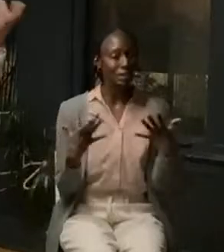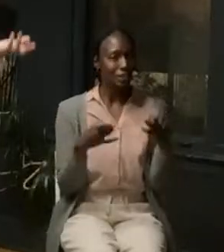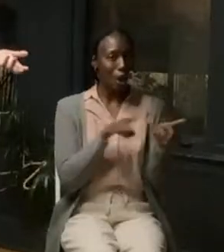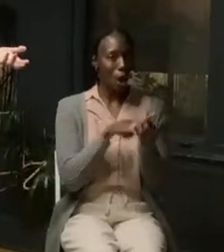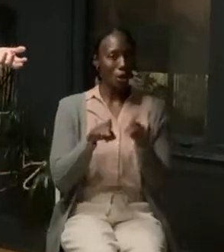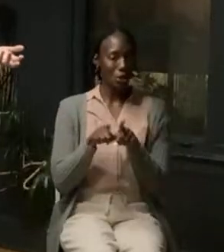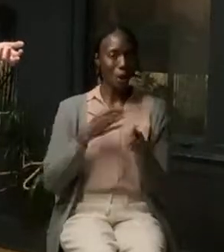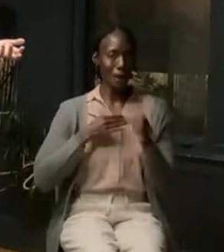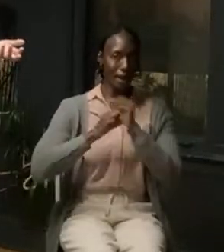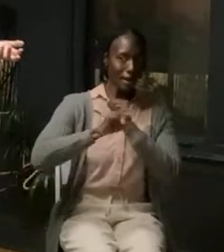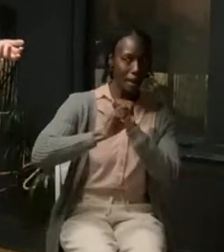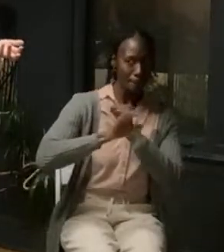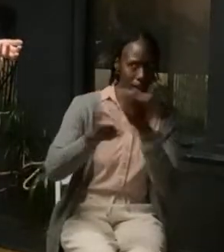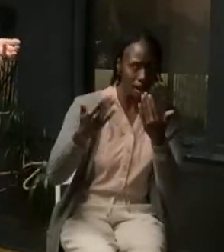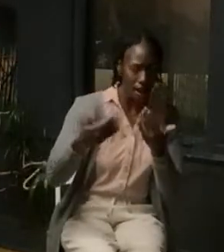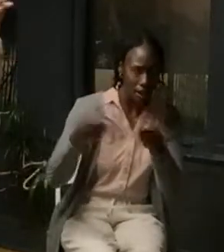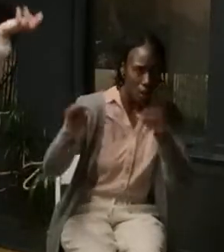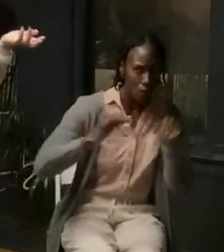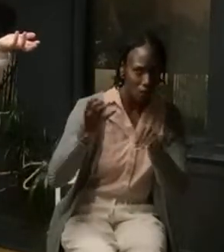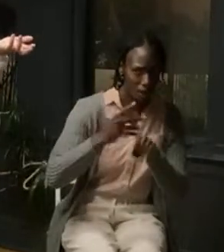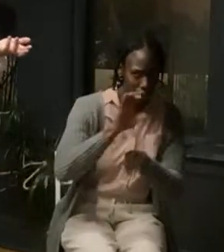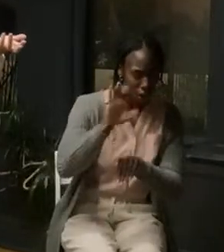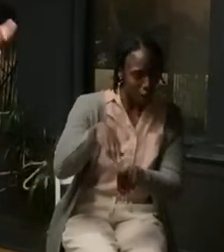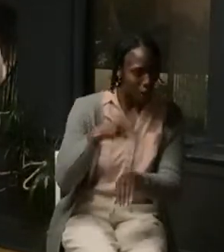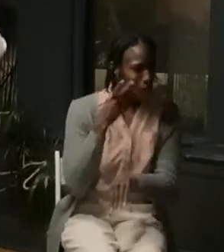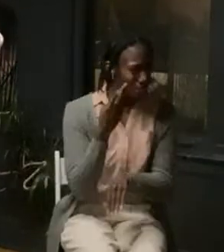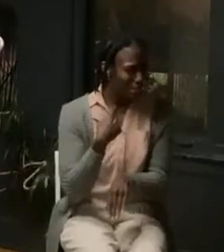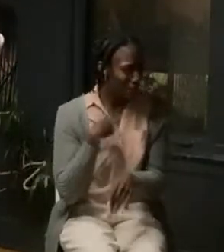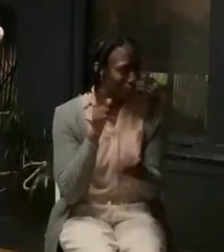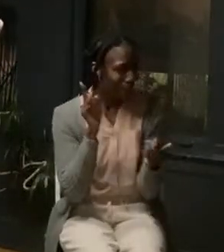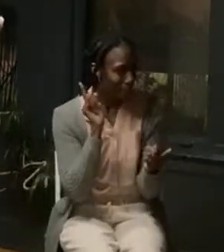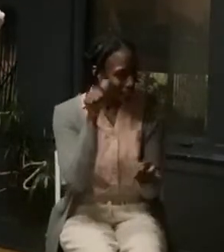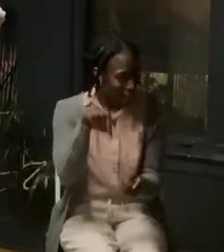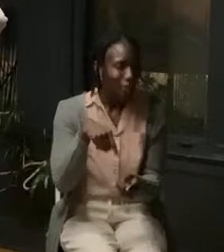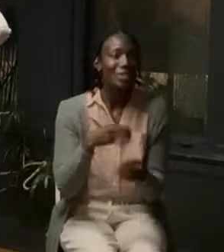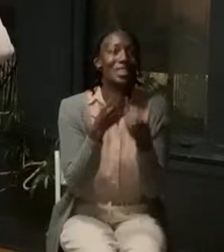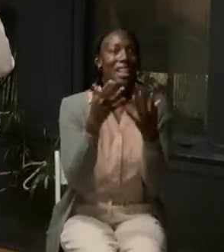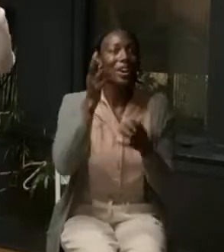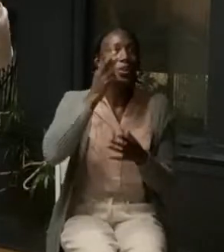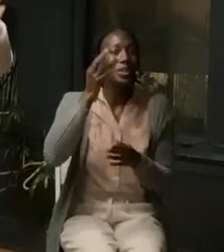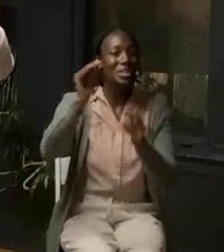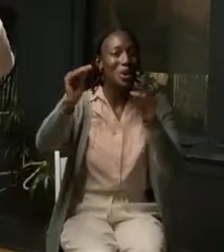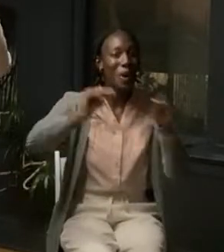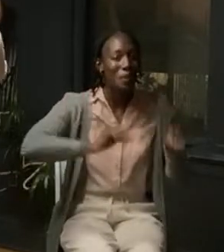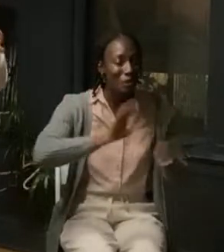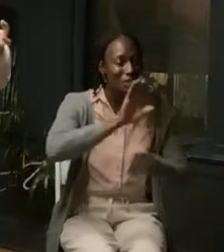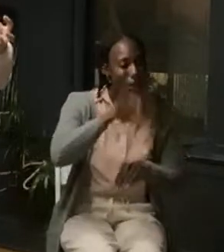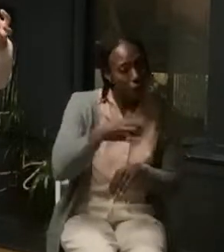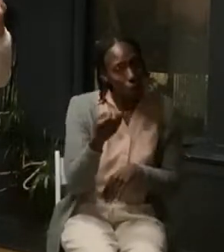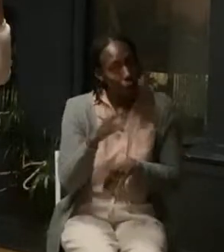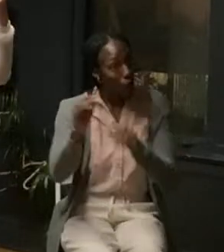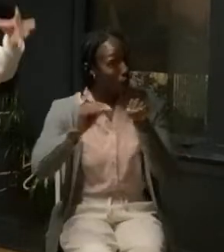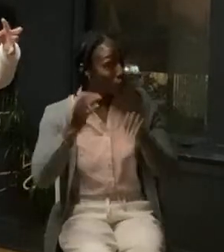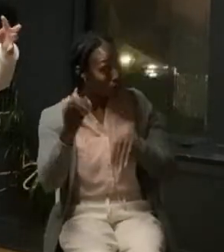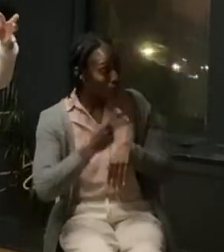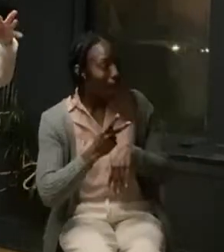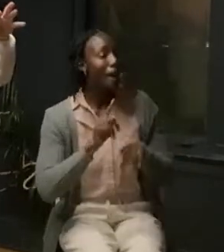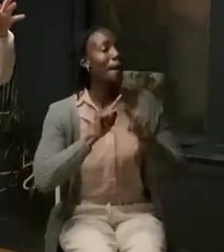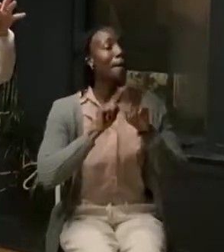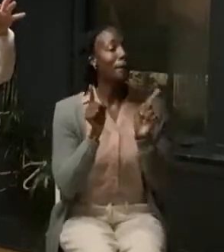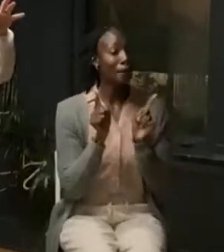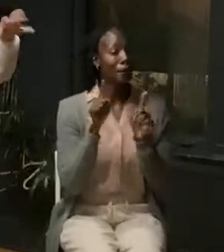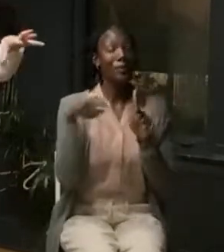have. See me later. Lots of reasons to move to Chicago or move back to Chicago. But when I think about these 2 quotes, I think